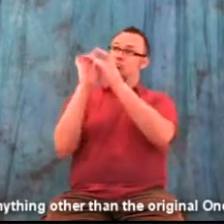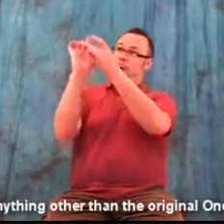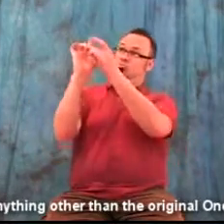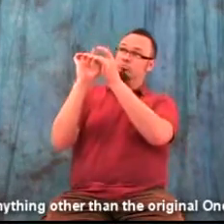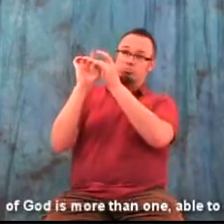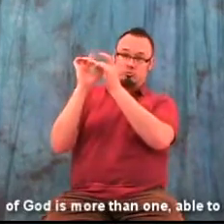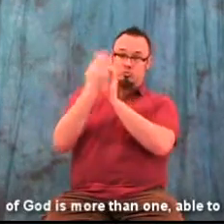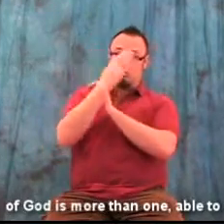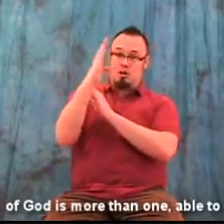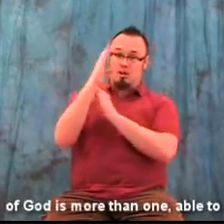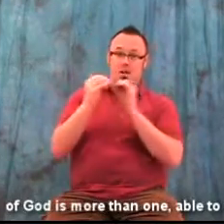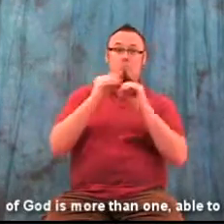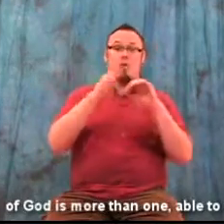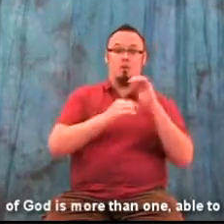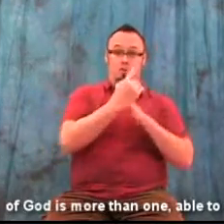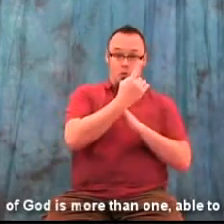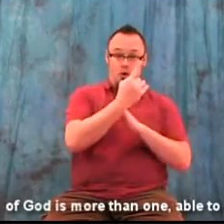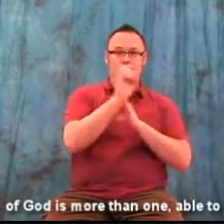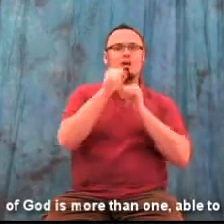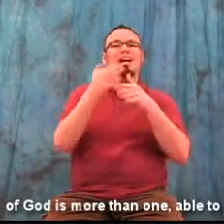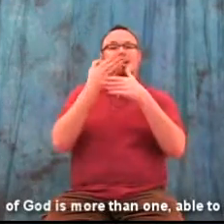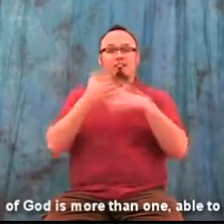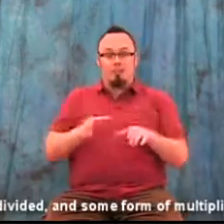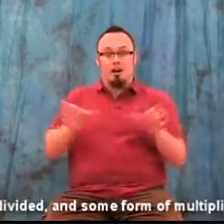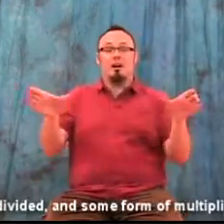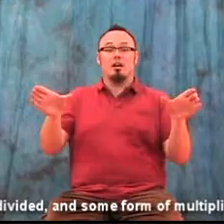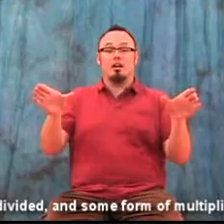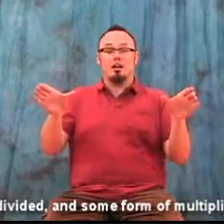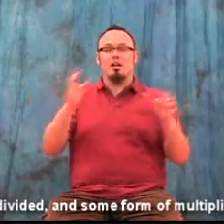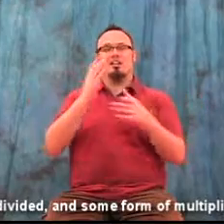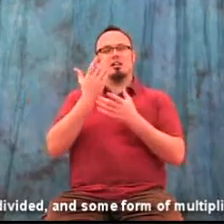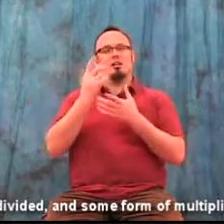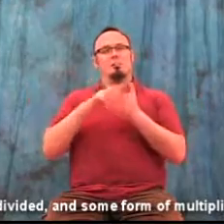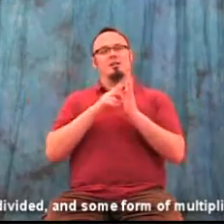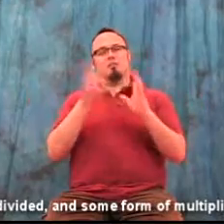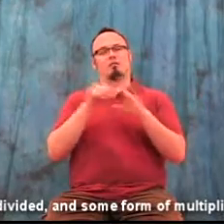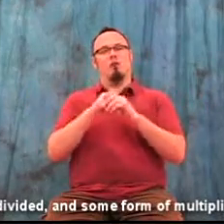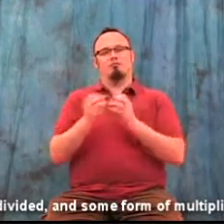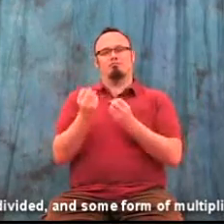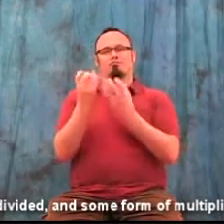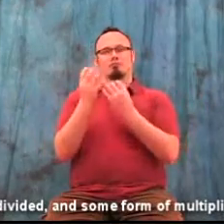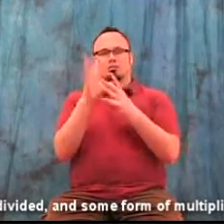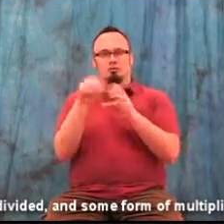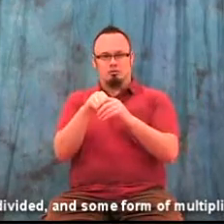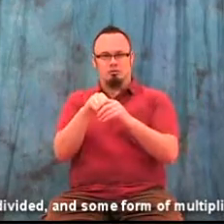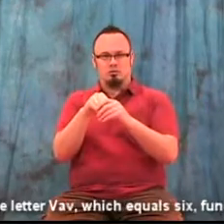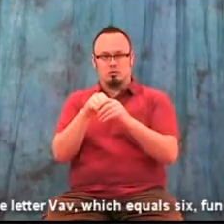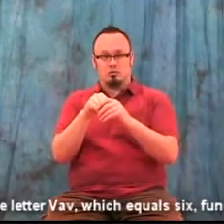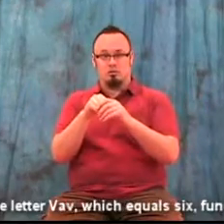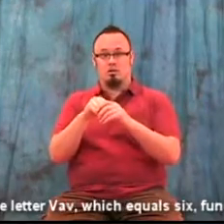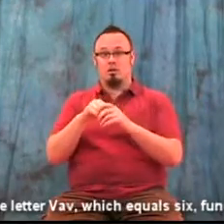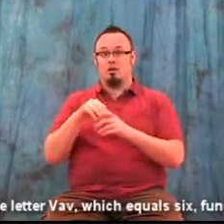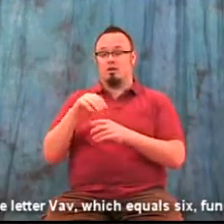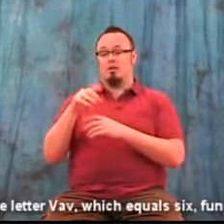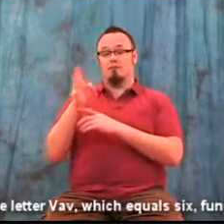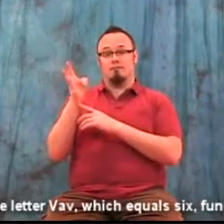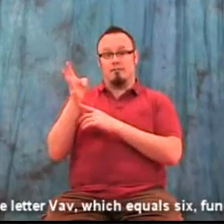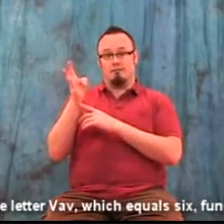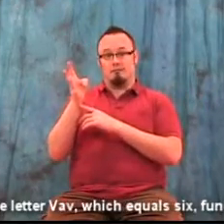is more than one, able to be divided, and some form of multiplicity. The letter Vav,